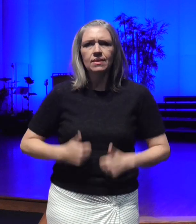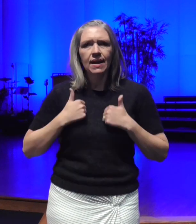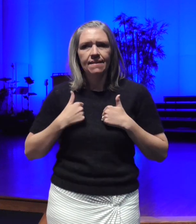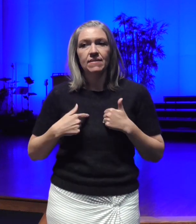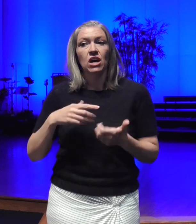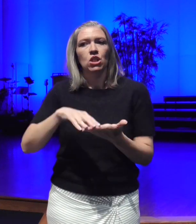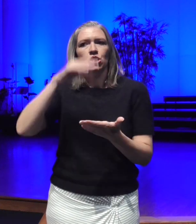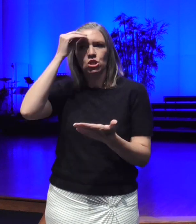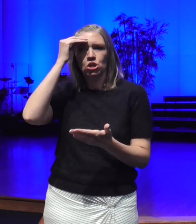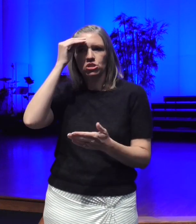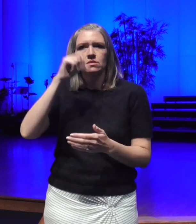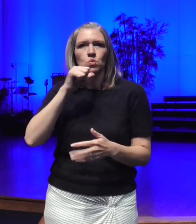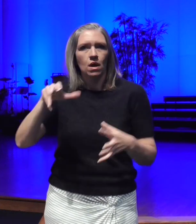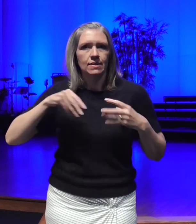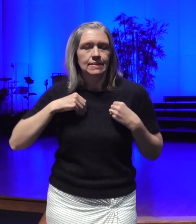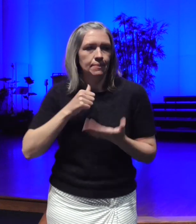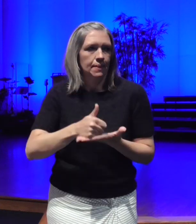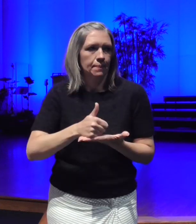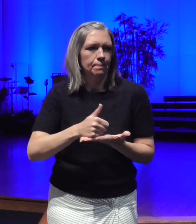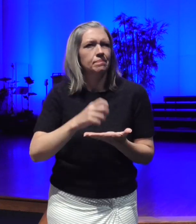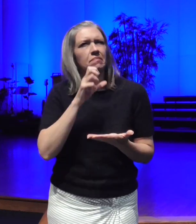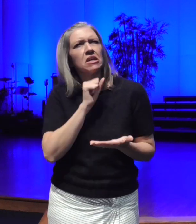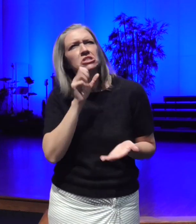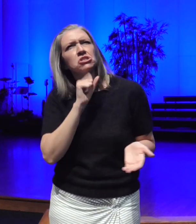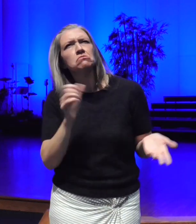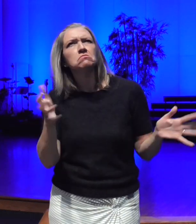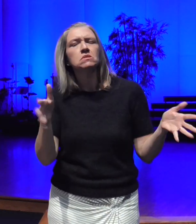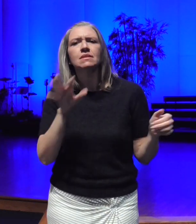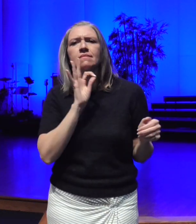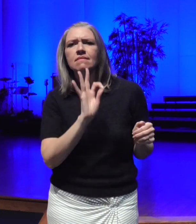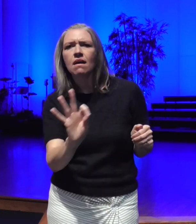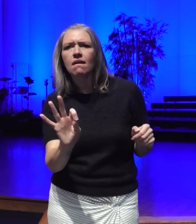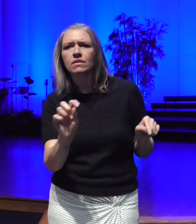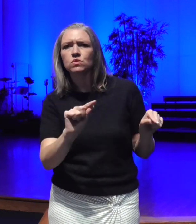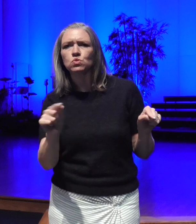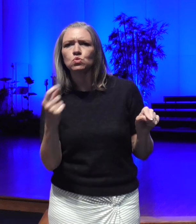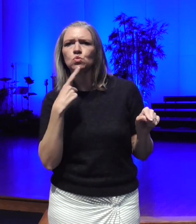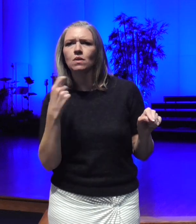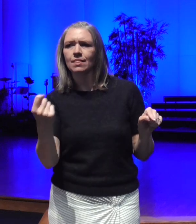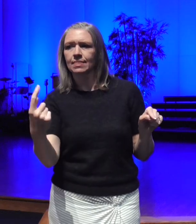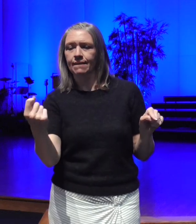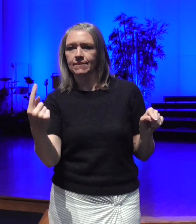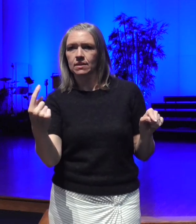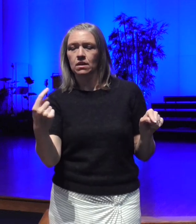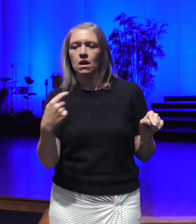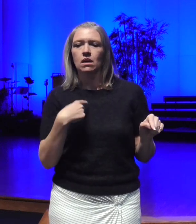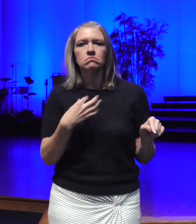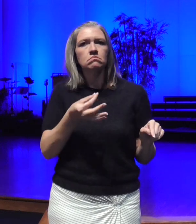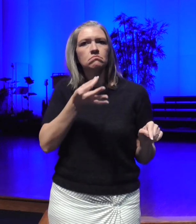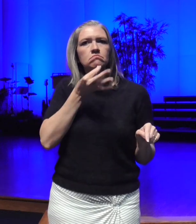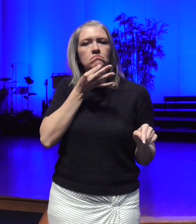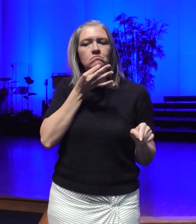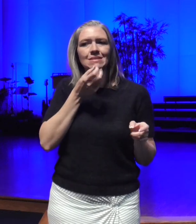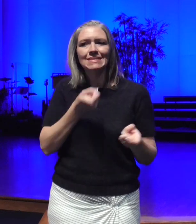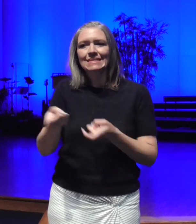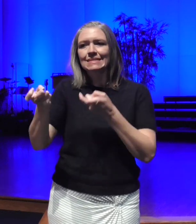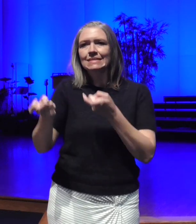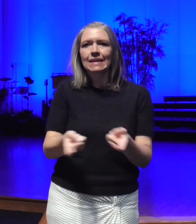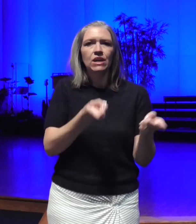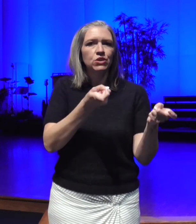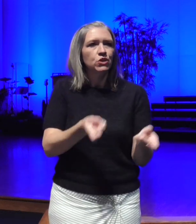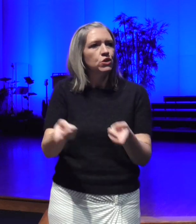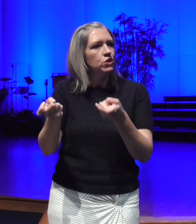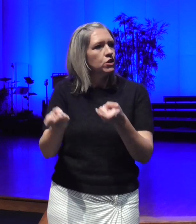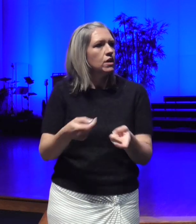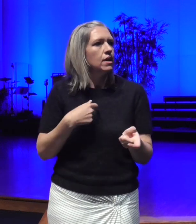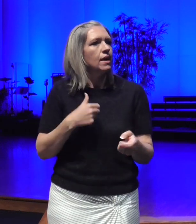help. I, between the ages of 9 and 11, was an avid figure skater. I skated. I